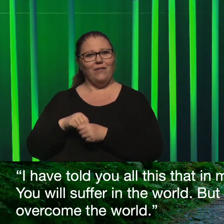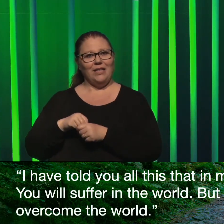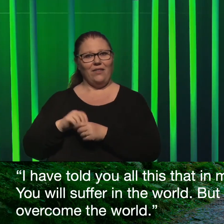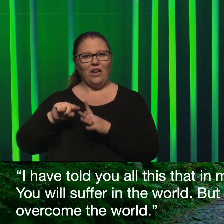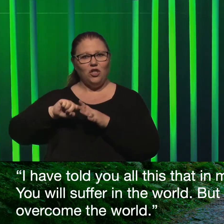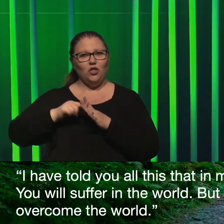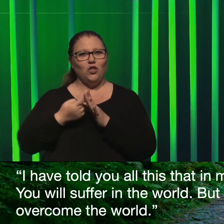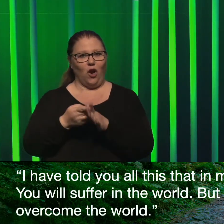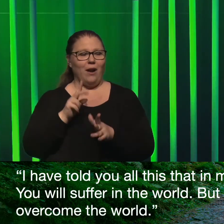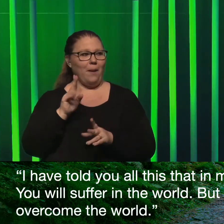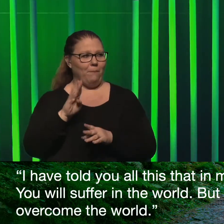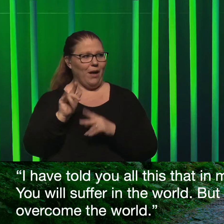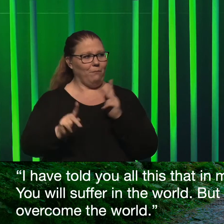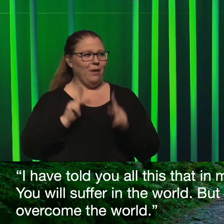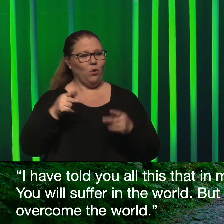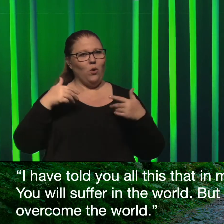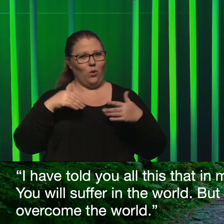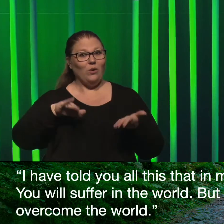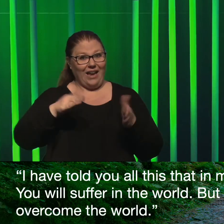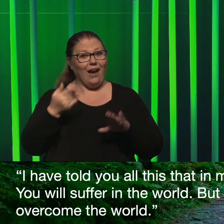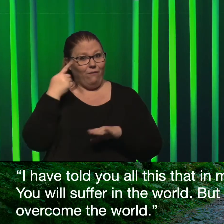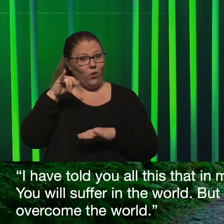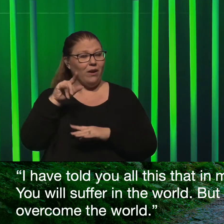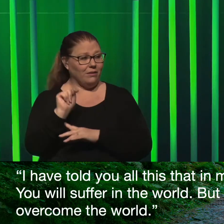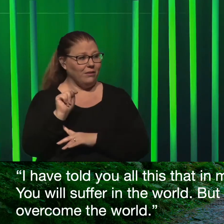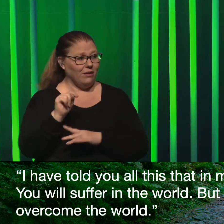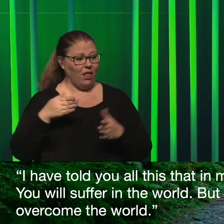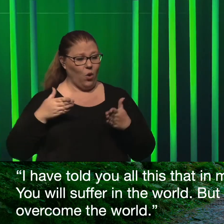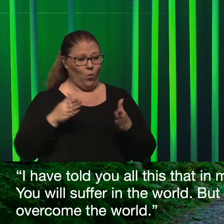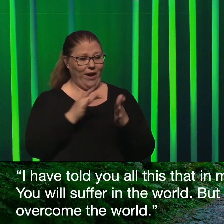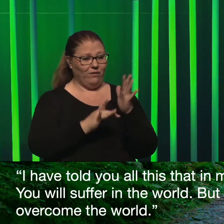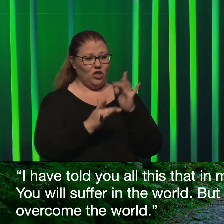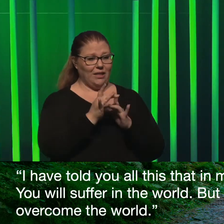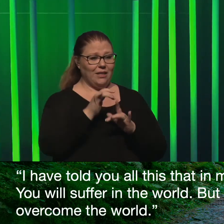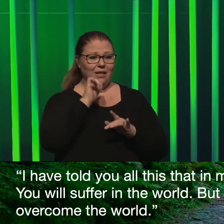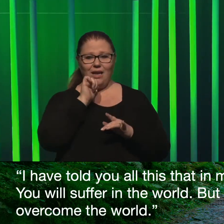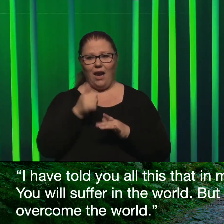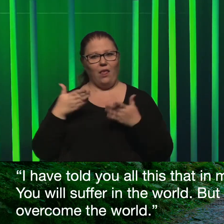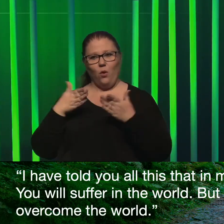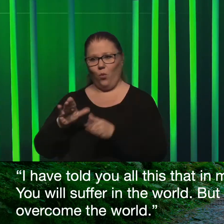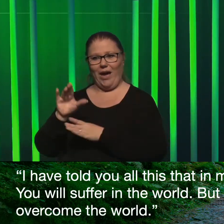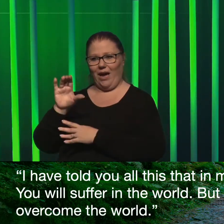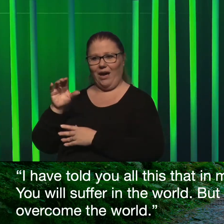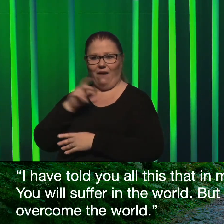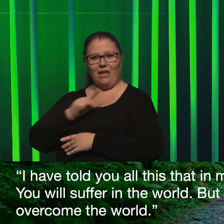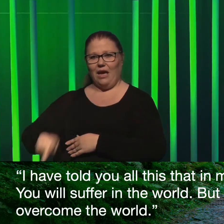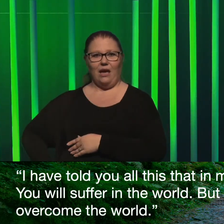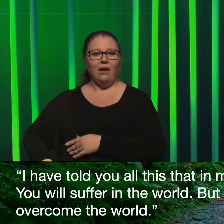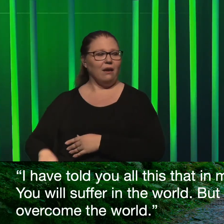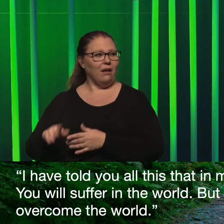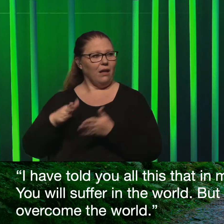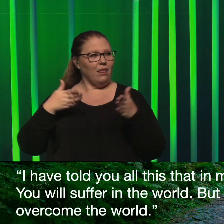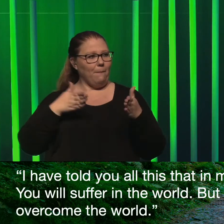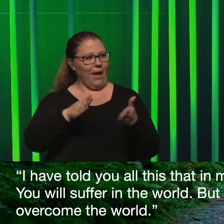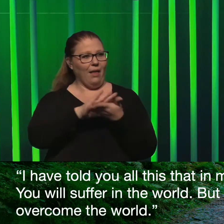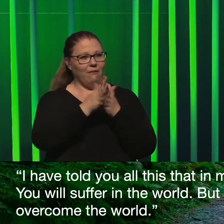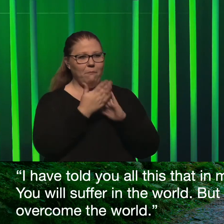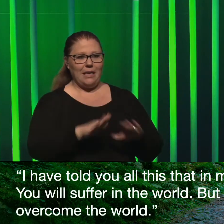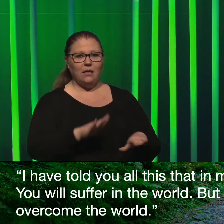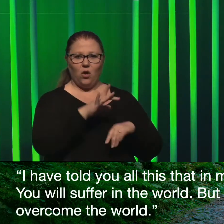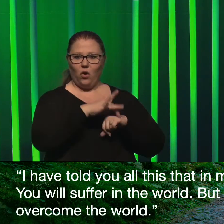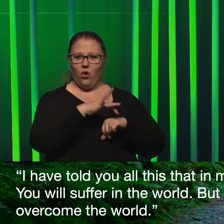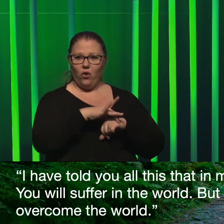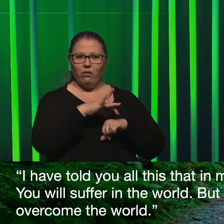their lives for it. Because they said, the way of Jesus, not the way of Caesar. The path of peace on